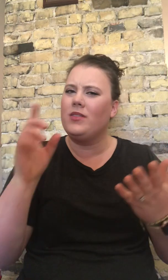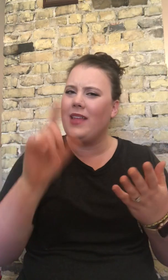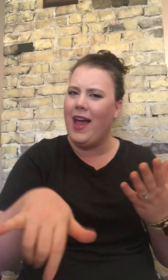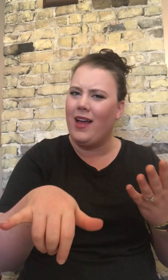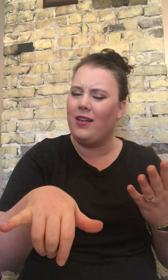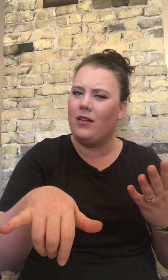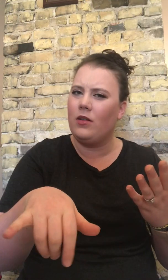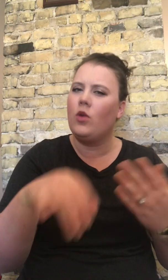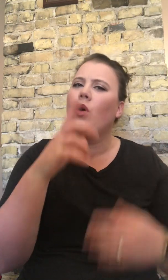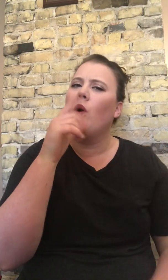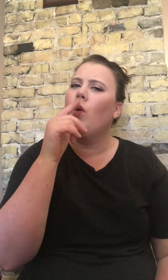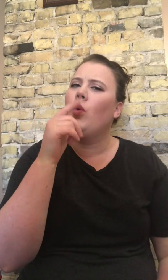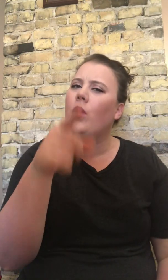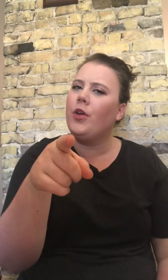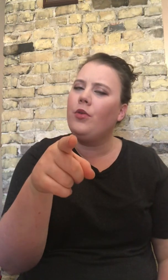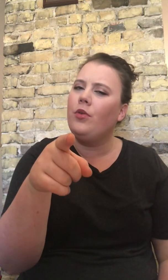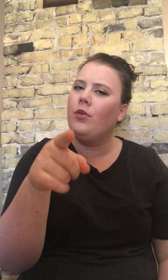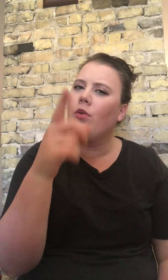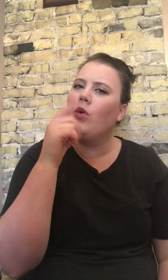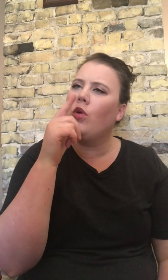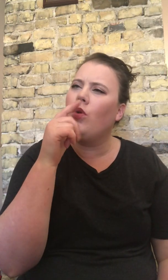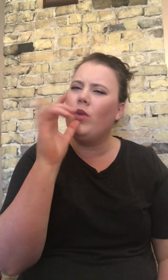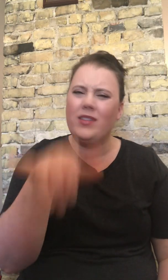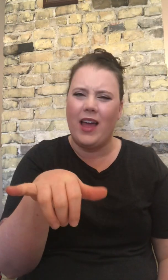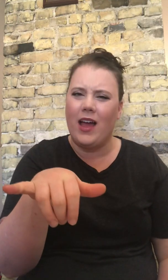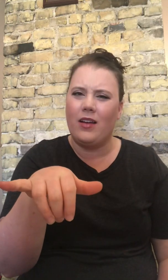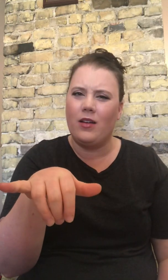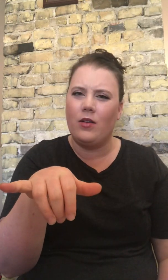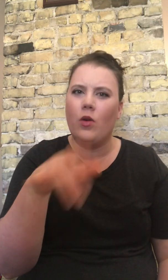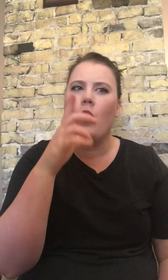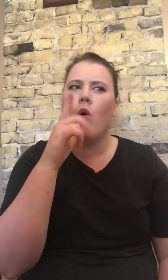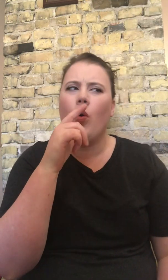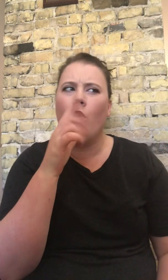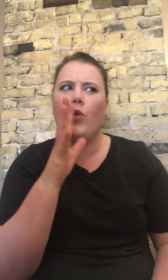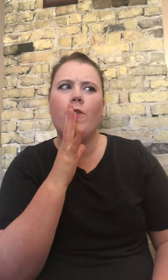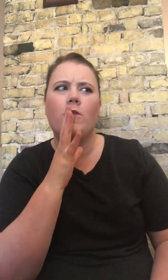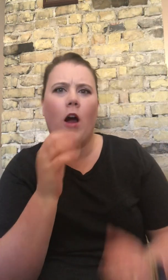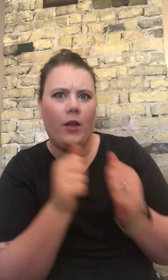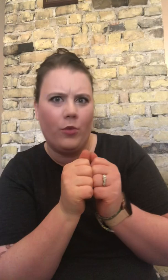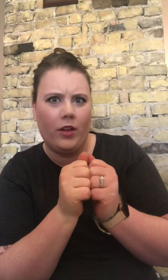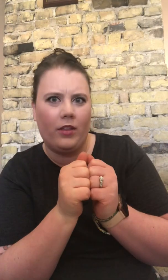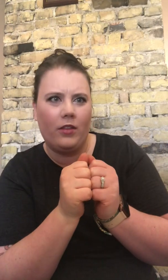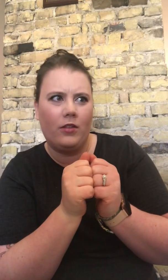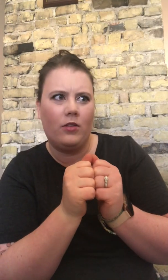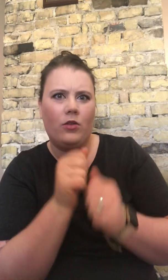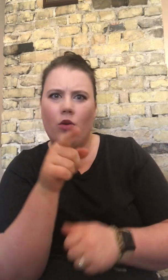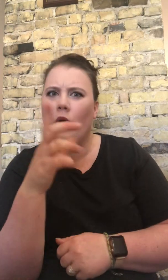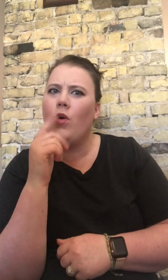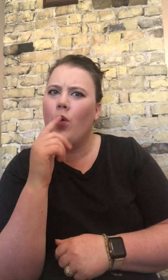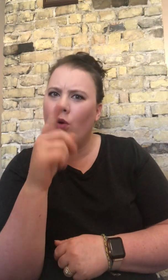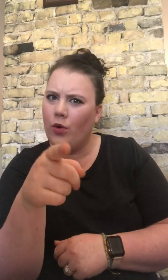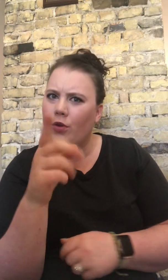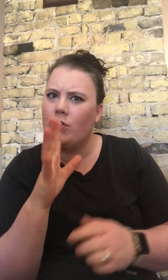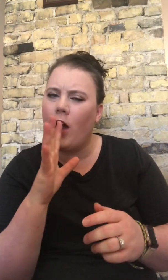that? Who are you? Who is that? Who are you talking with? Who are you talking